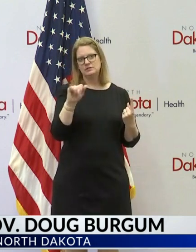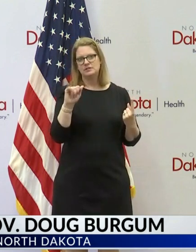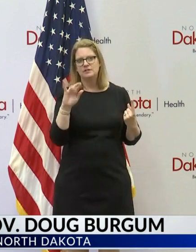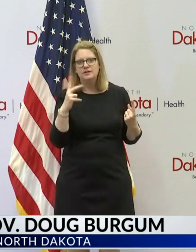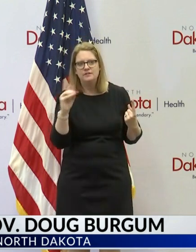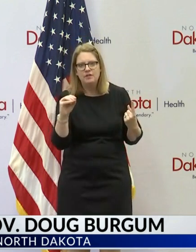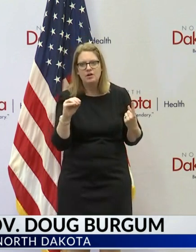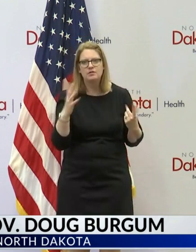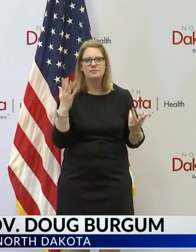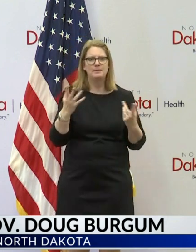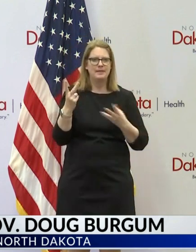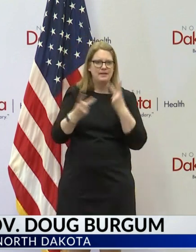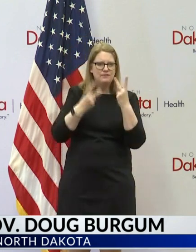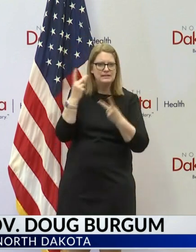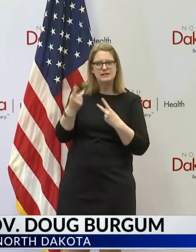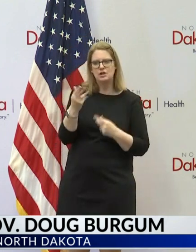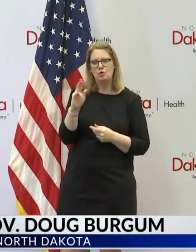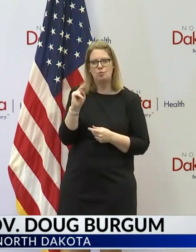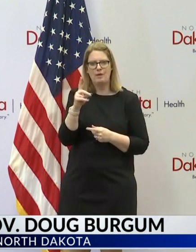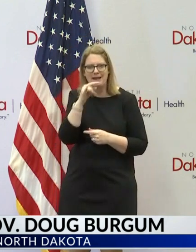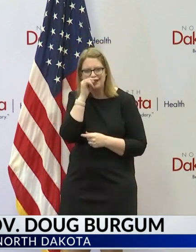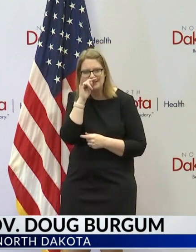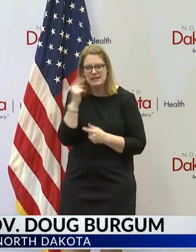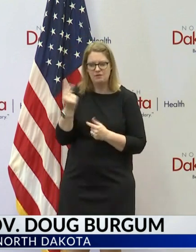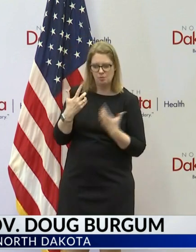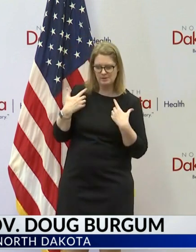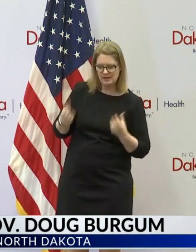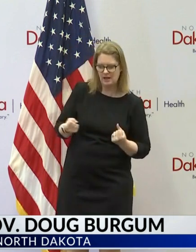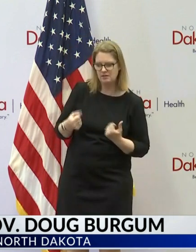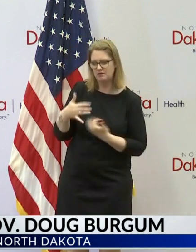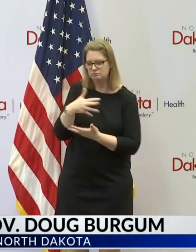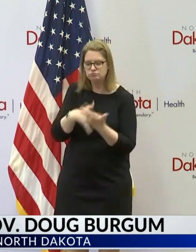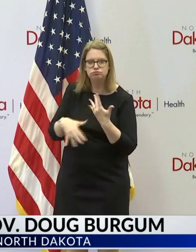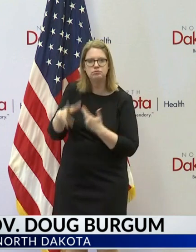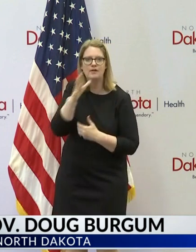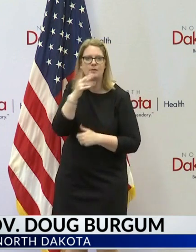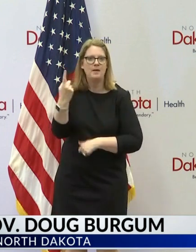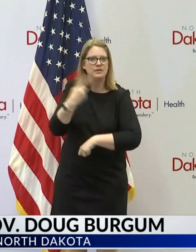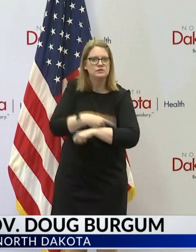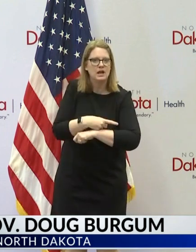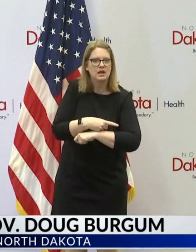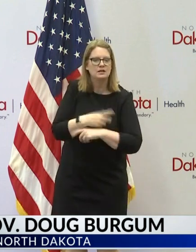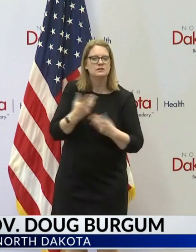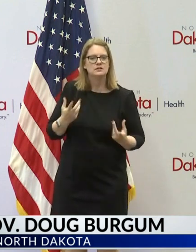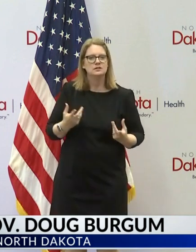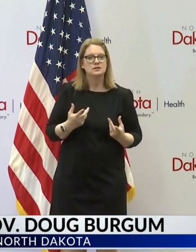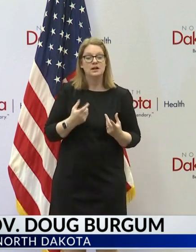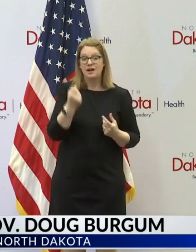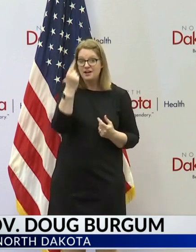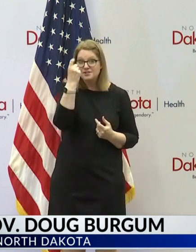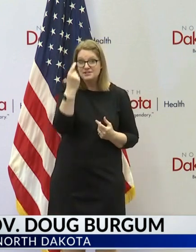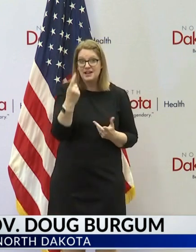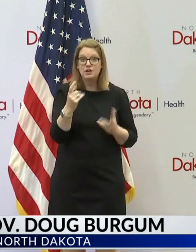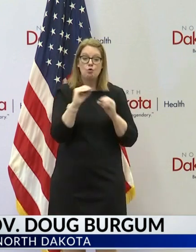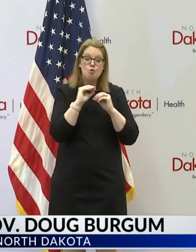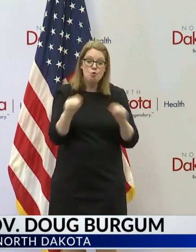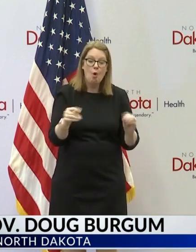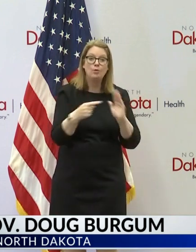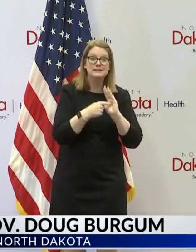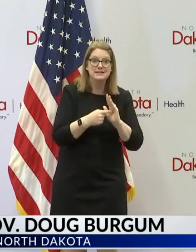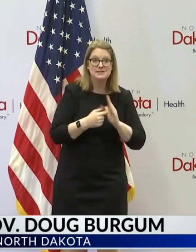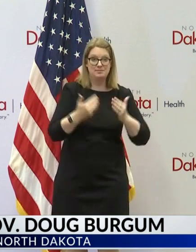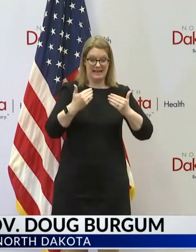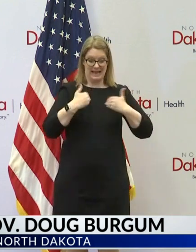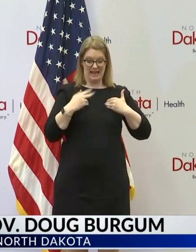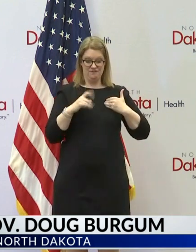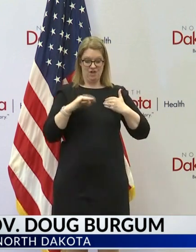their grandkids and everybody was well and they were all together for Mother's Day. You can be asymptomatic and carry this thing, and then all of a sudden